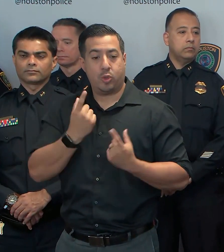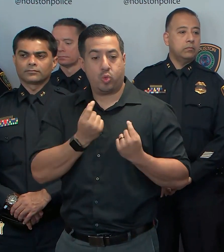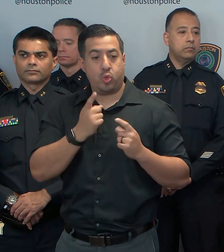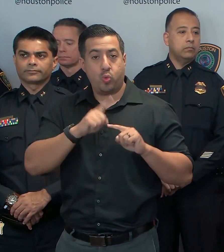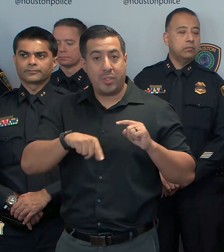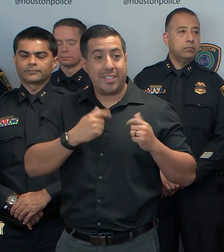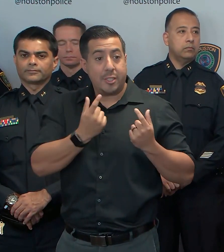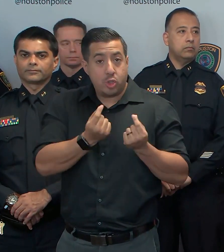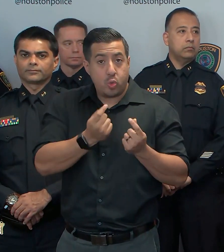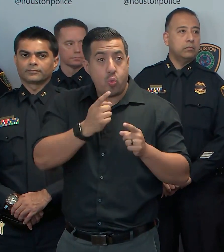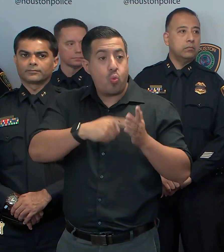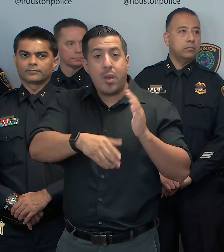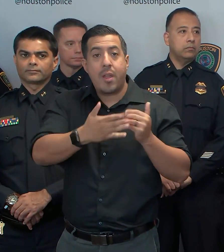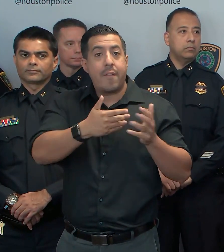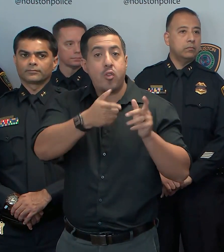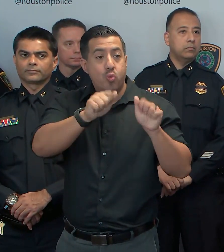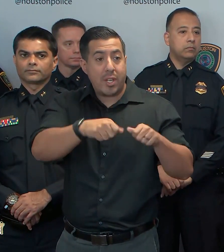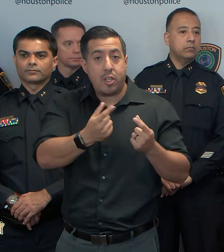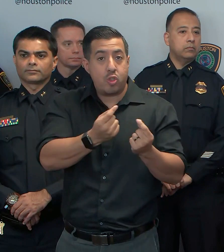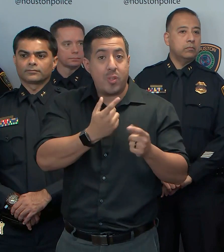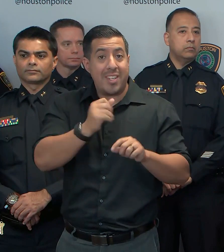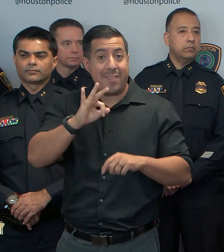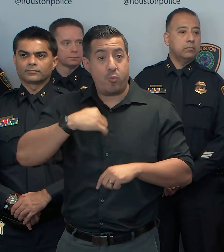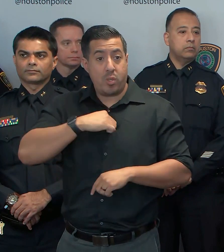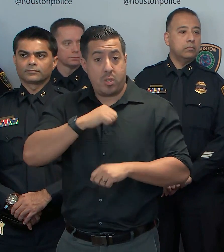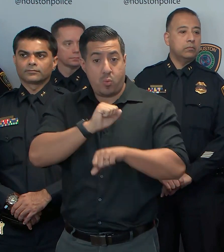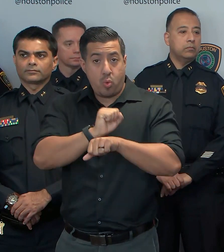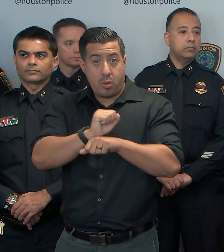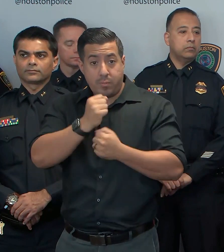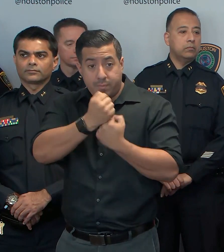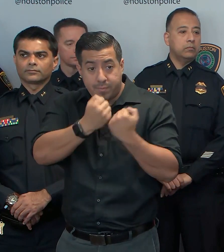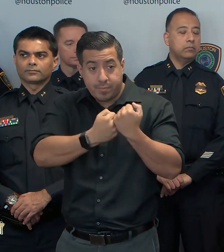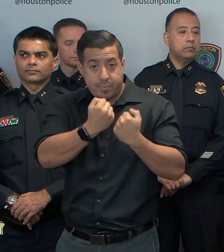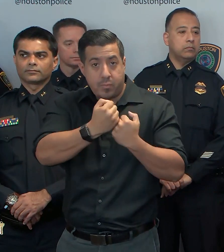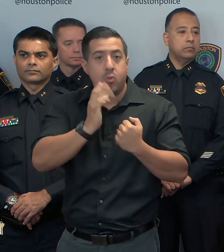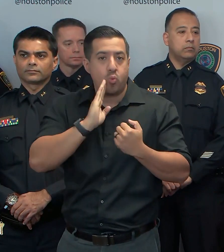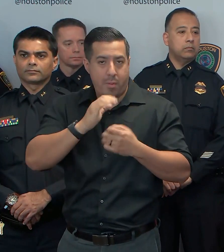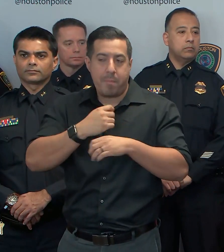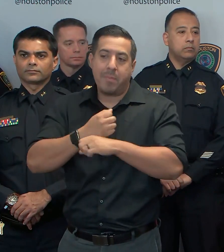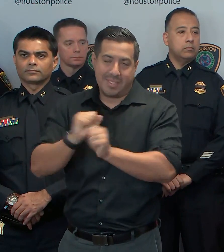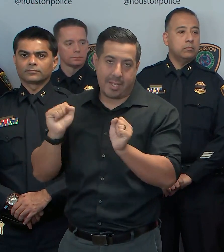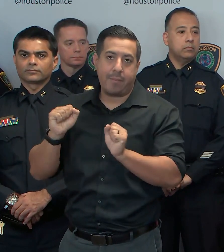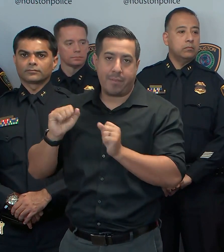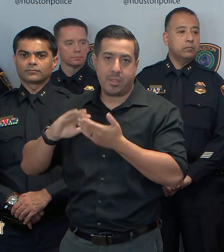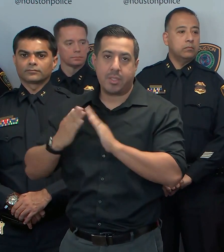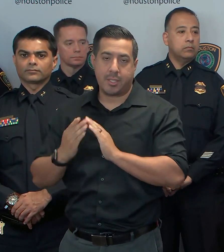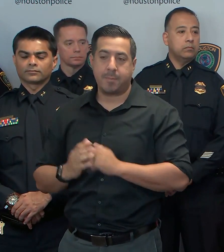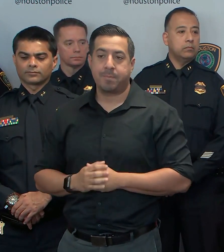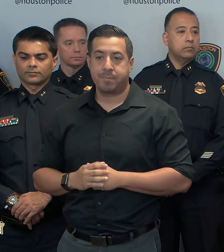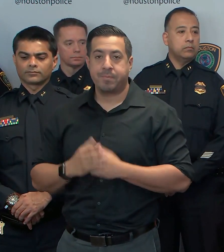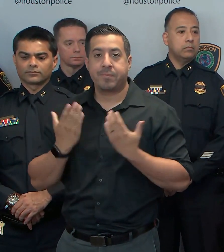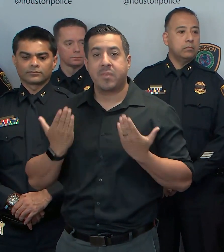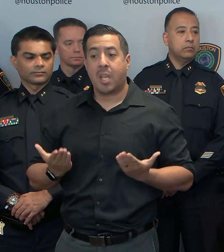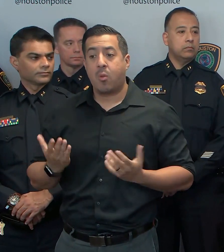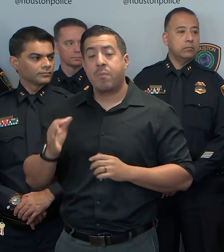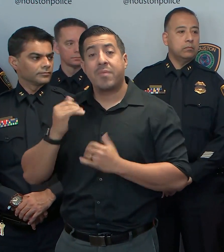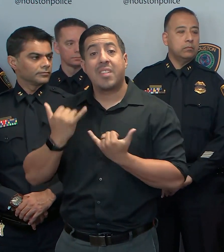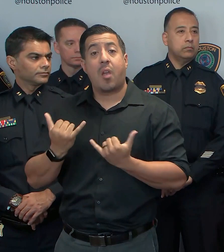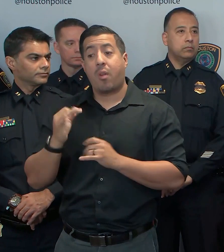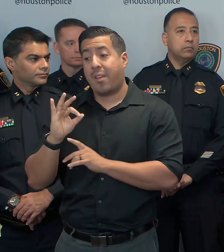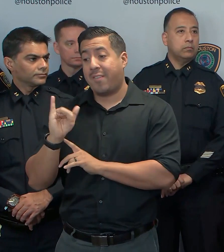and collectively can do, and if we work together, this will be one safe city. Having said that, Chief Fenner, let me